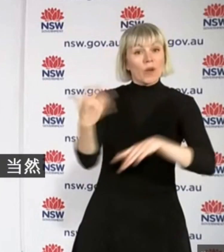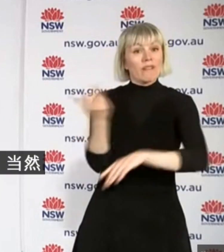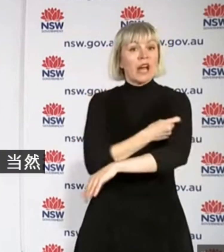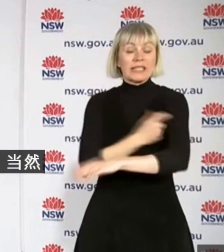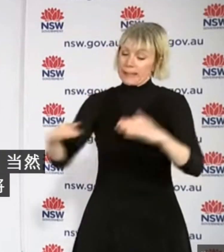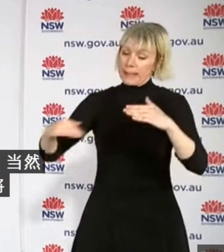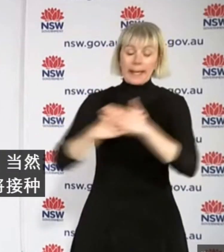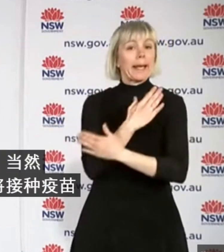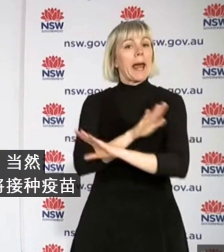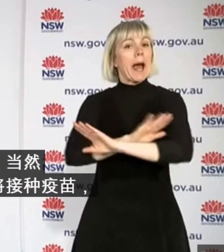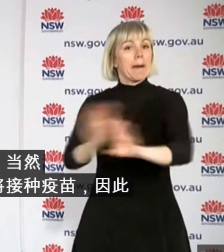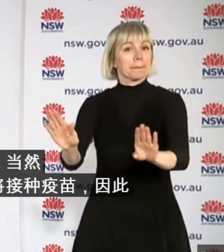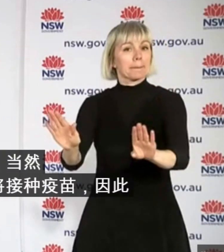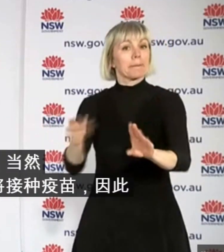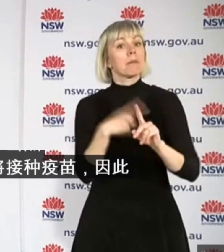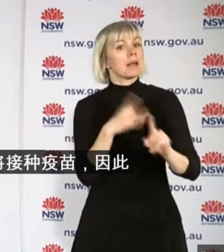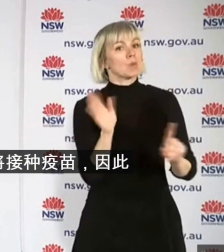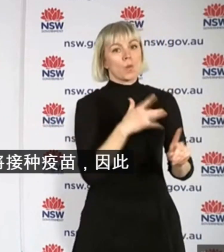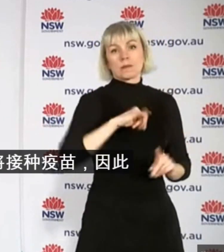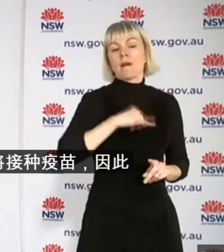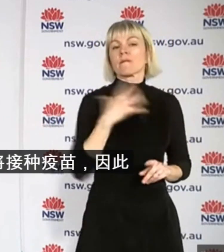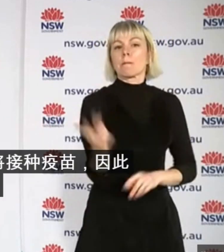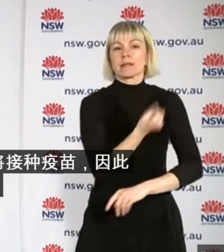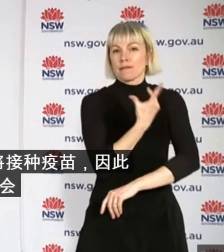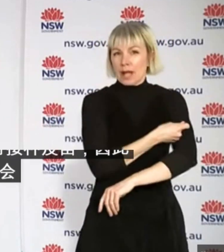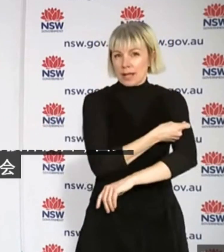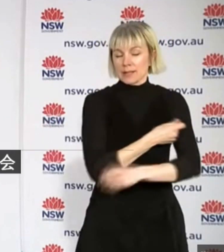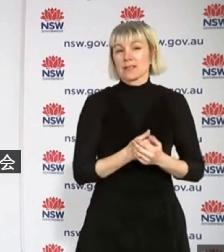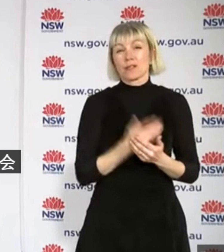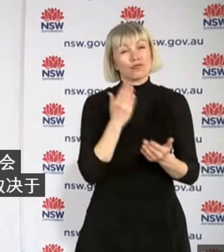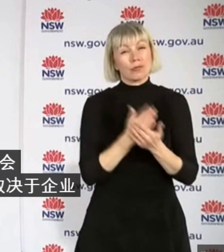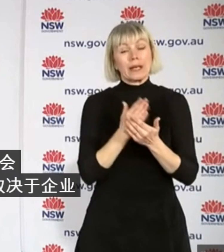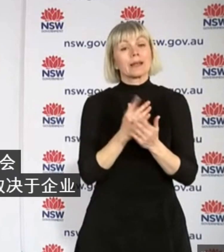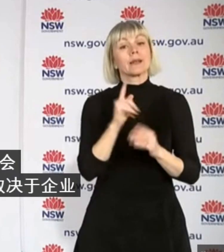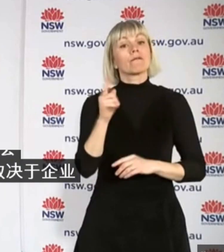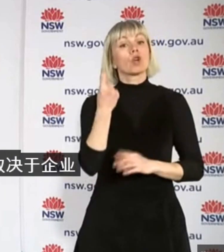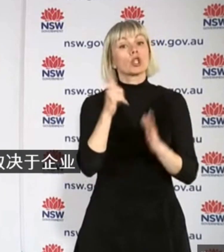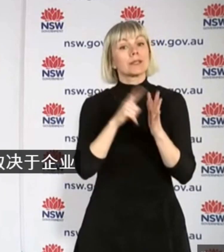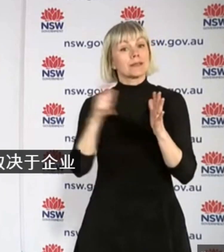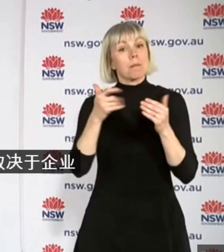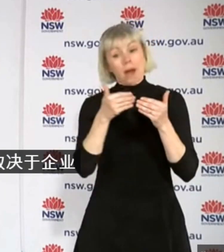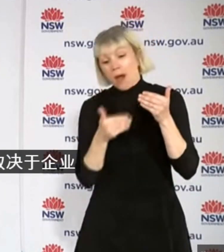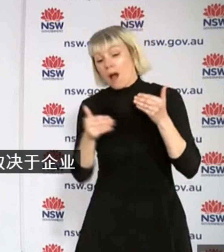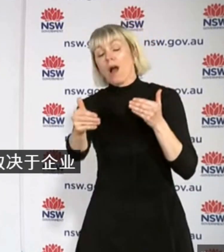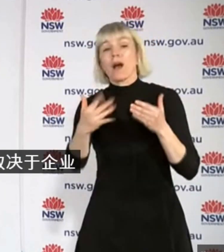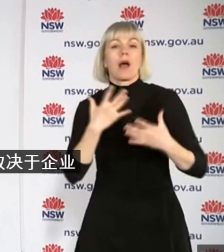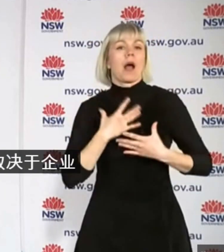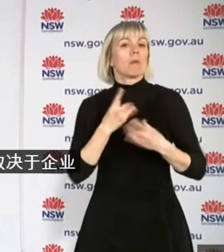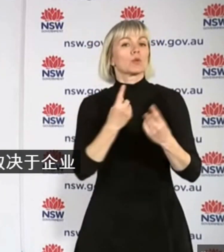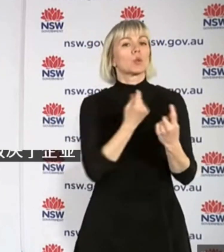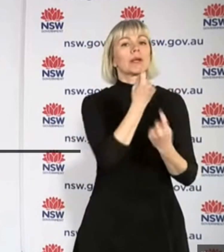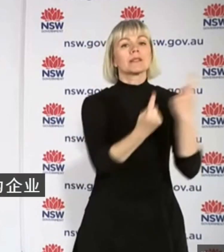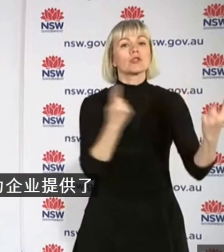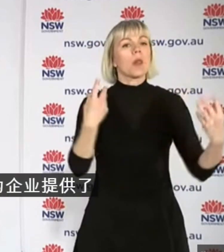their staff will be vaccinated. So after that 1 December date, it will really be up to the business as to what decisions they take. But certainly government